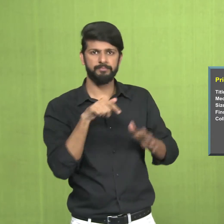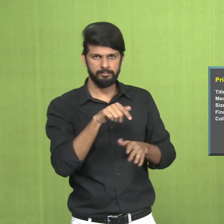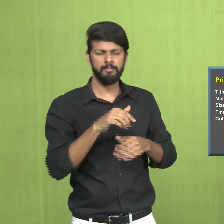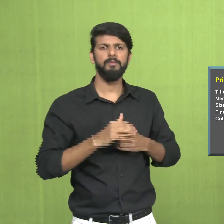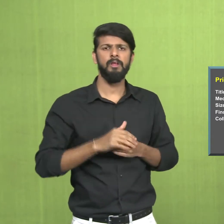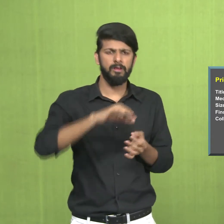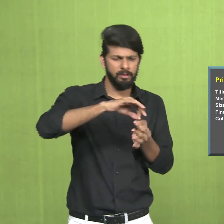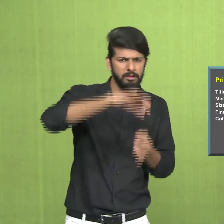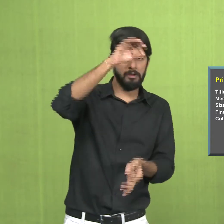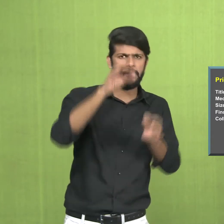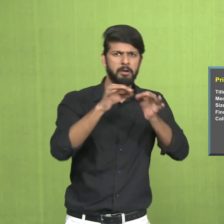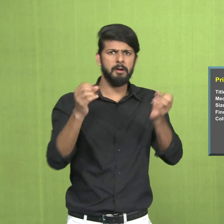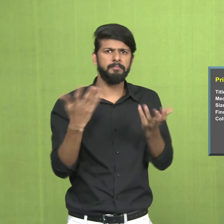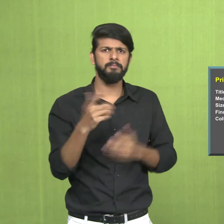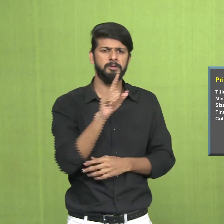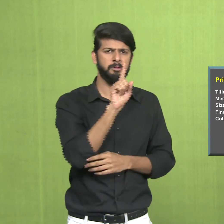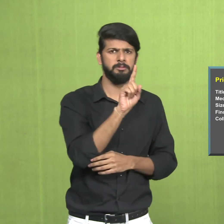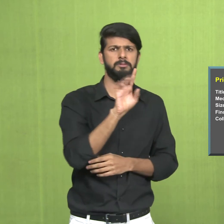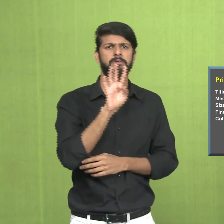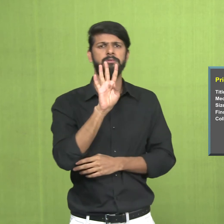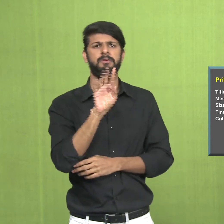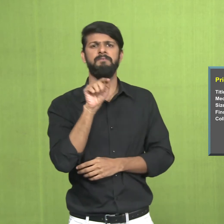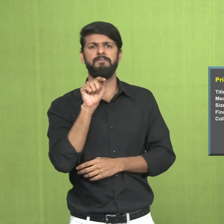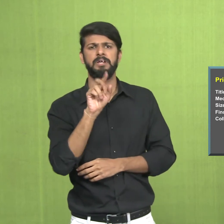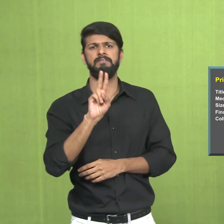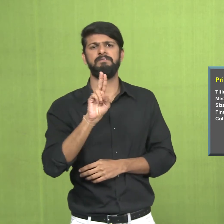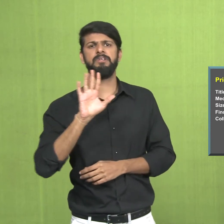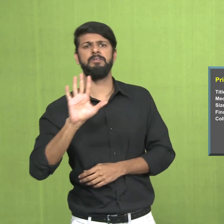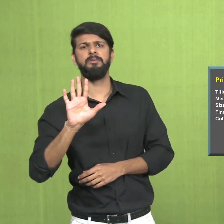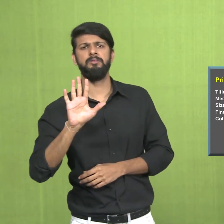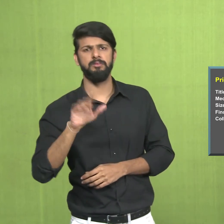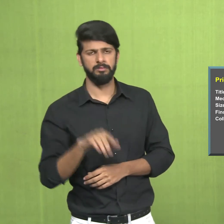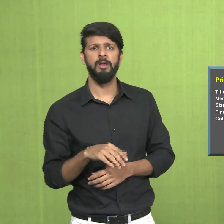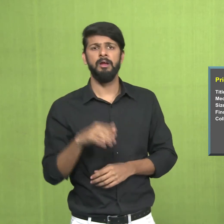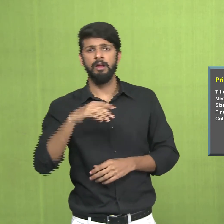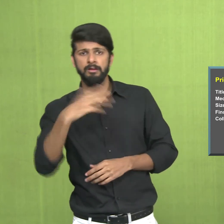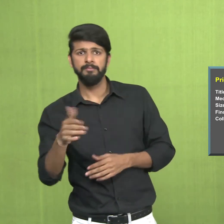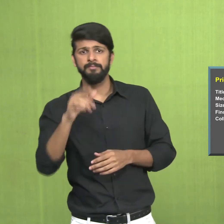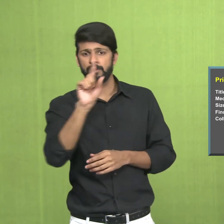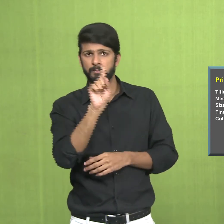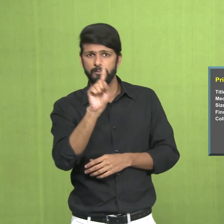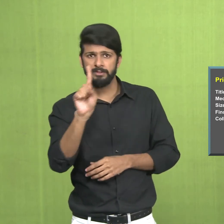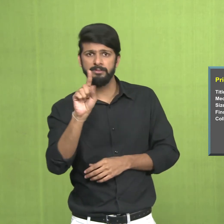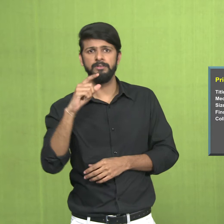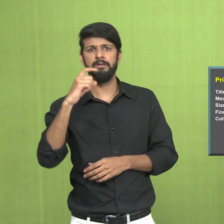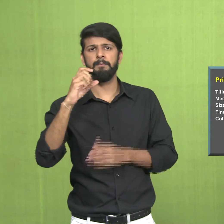The size is 14.25 centimeter into 11 centimeter.